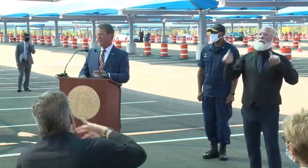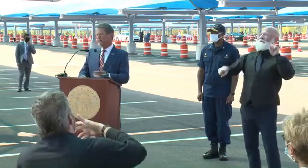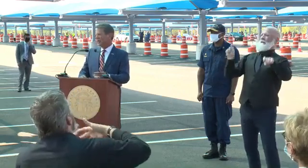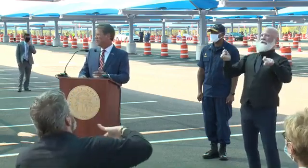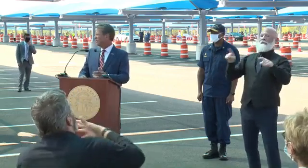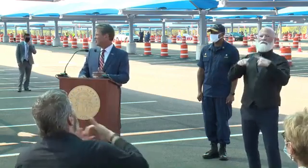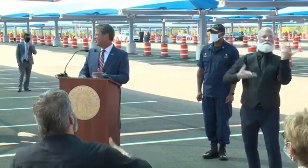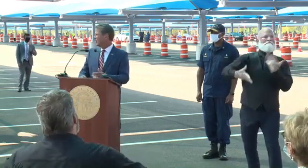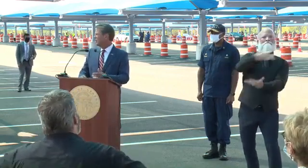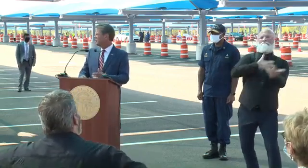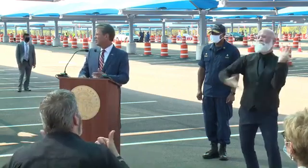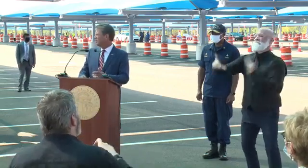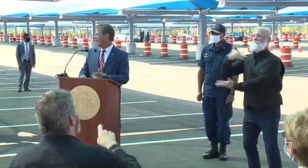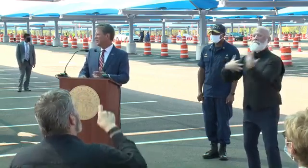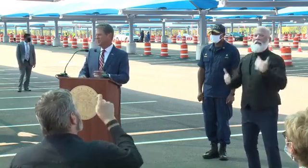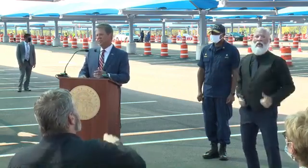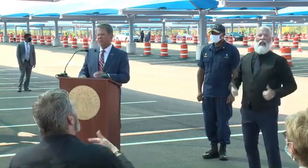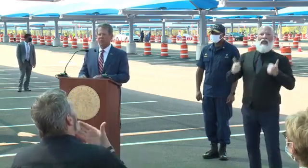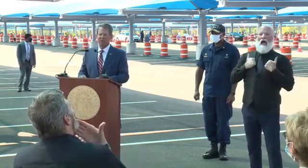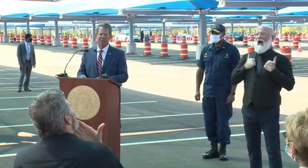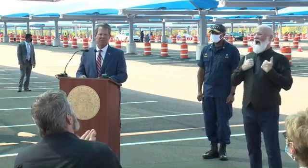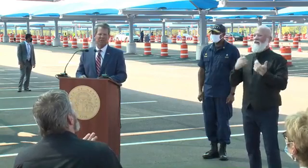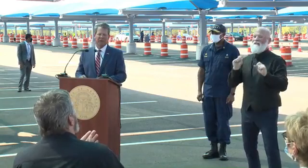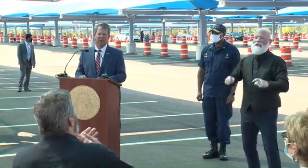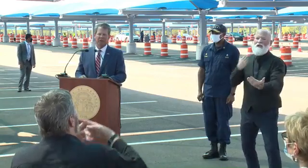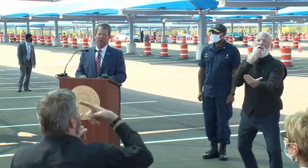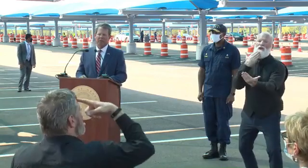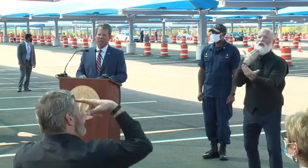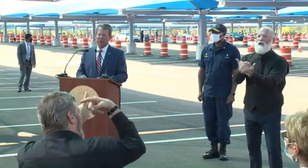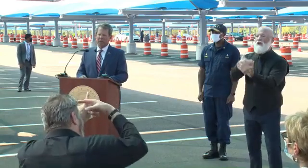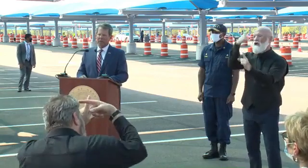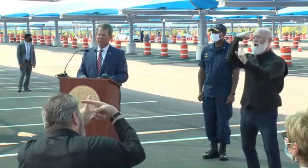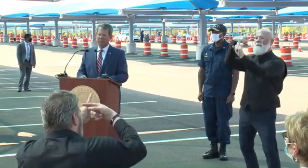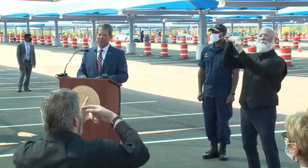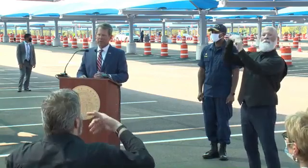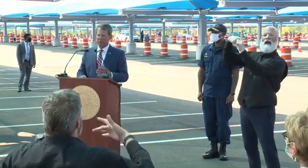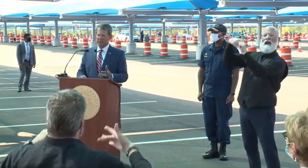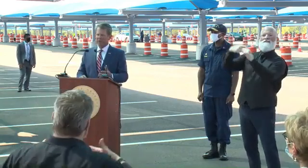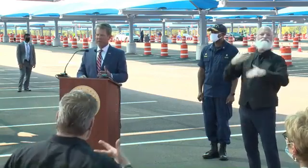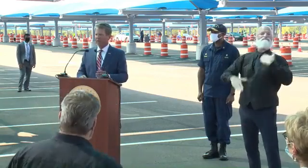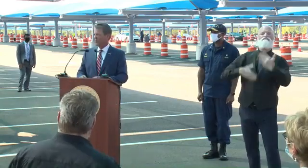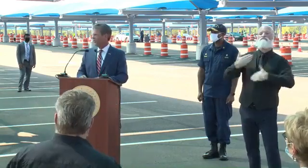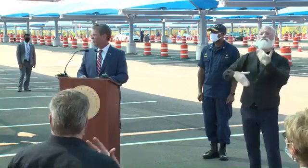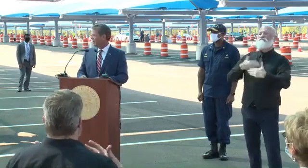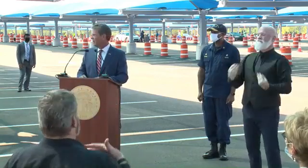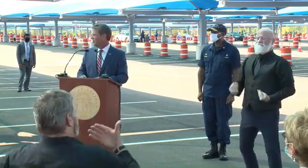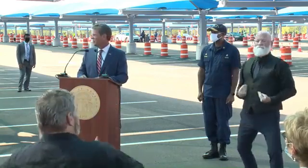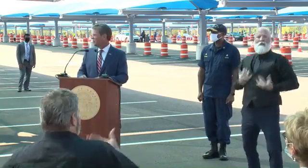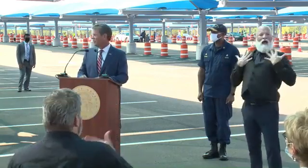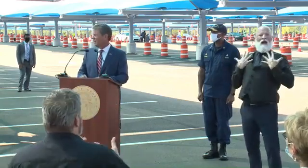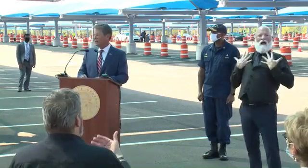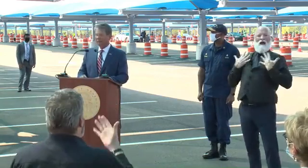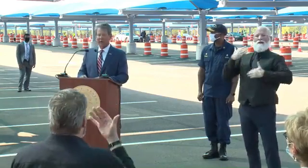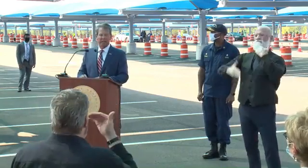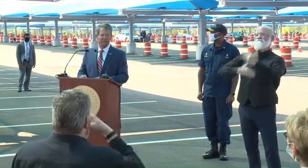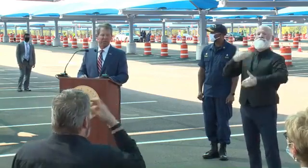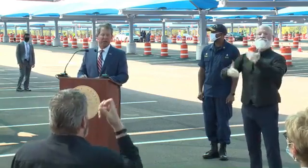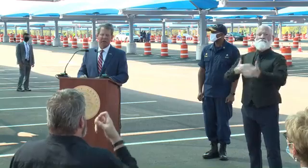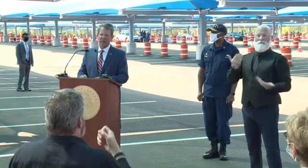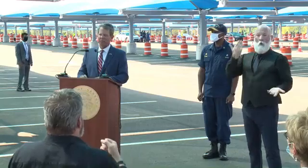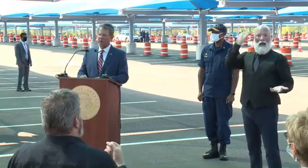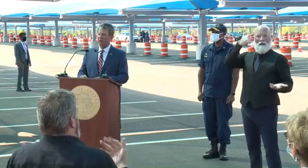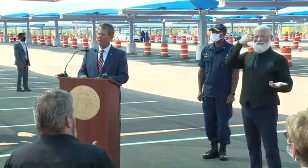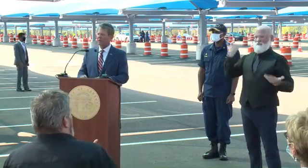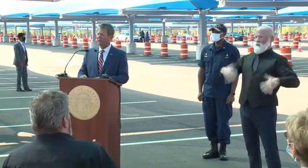They need to be in good spirits to fight the situation that they're in and what they're dealing with mentally, just being afraid